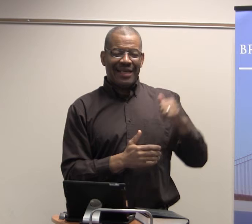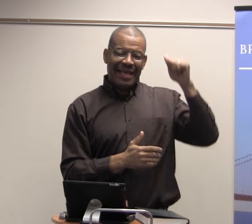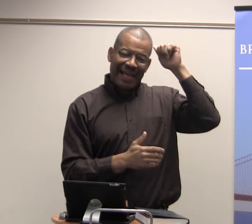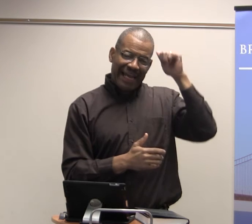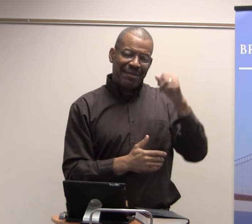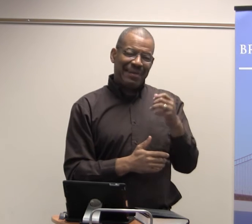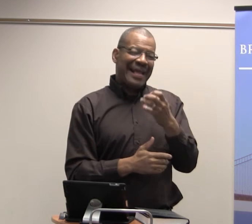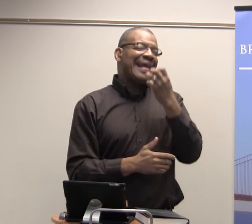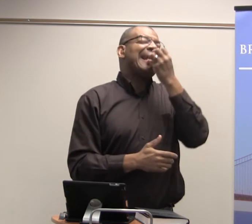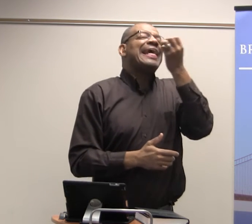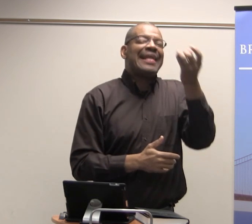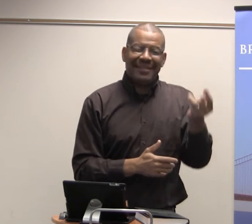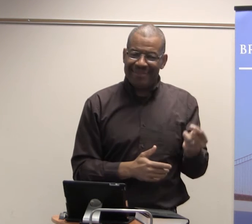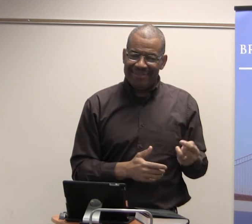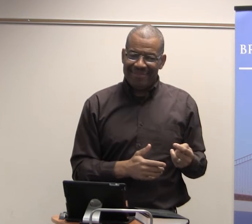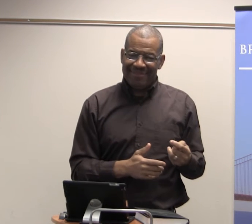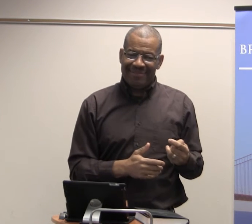And Adam ate.